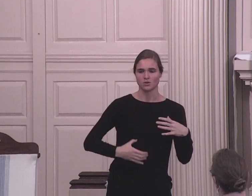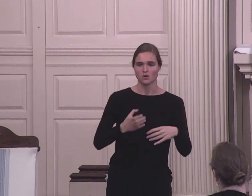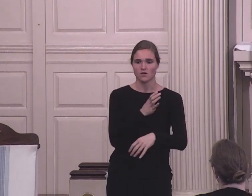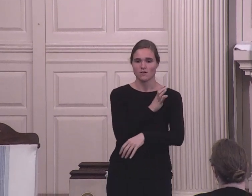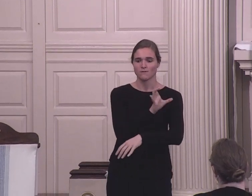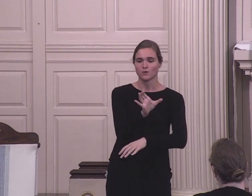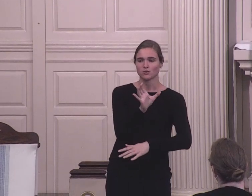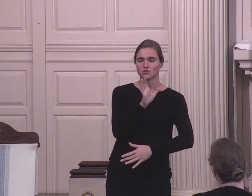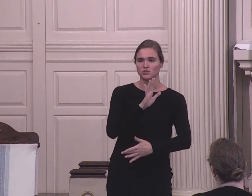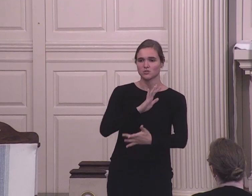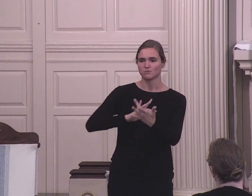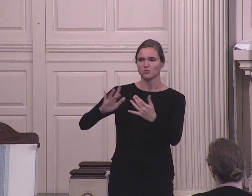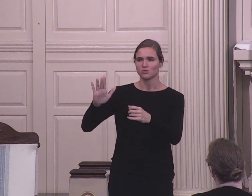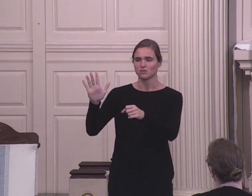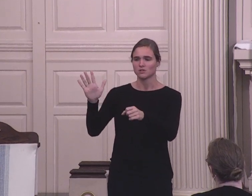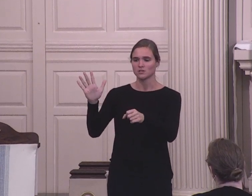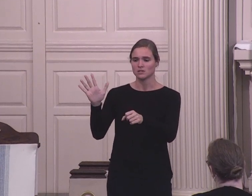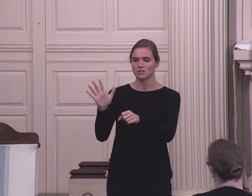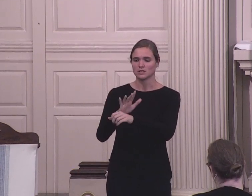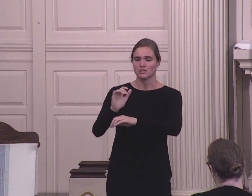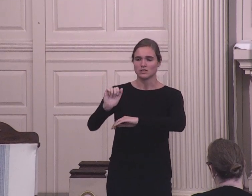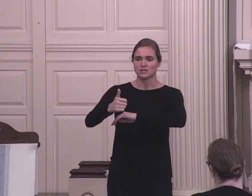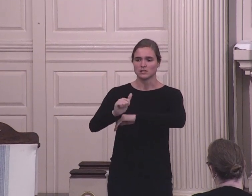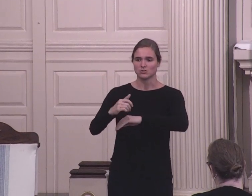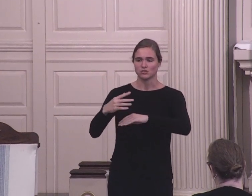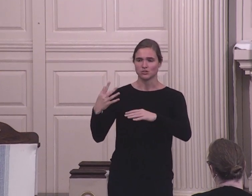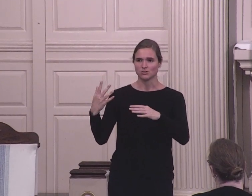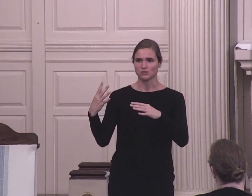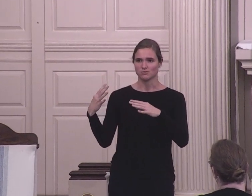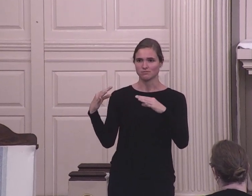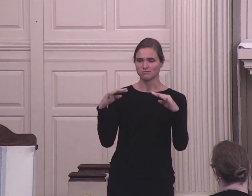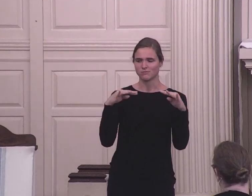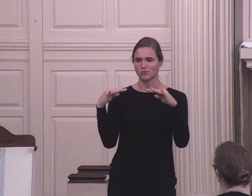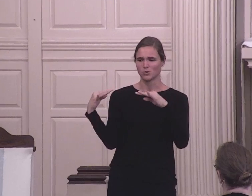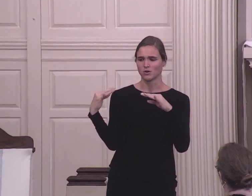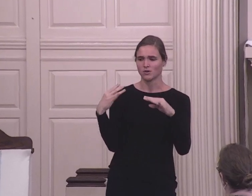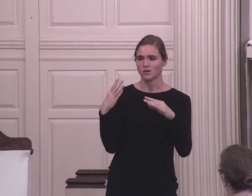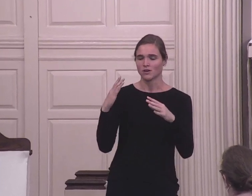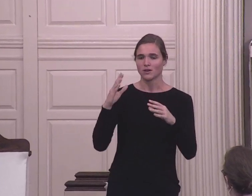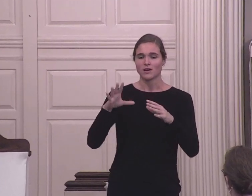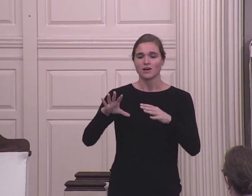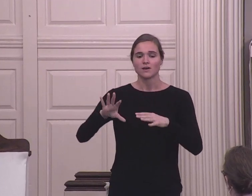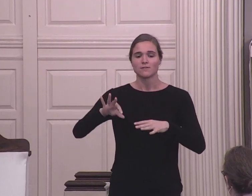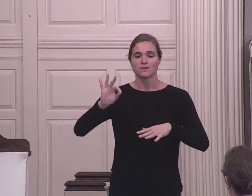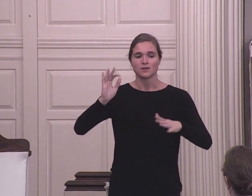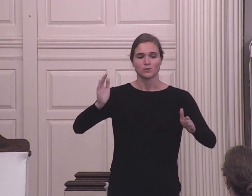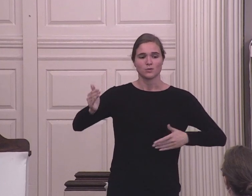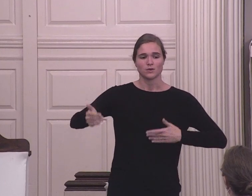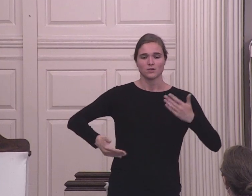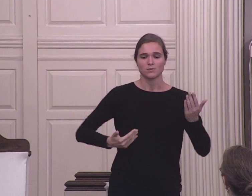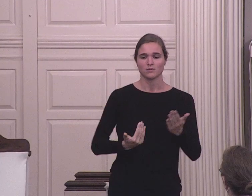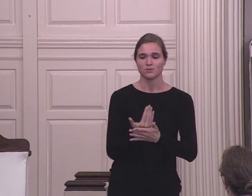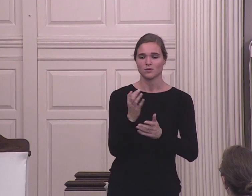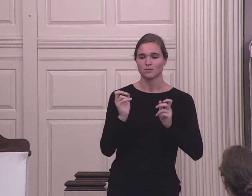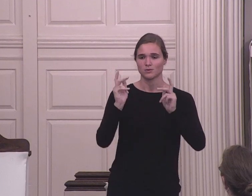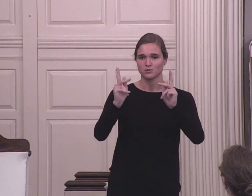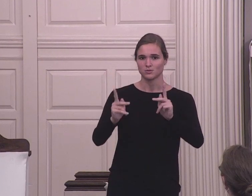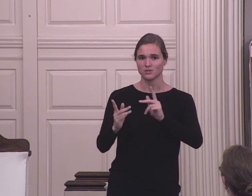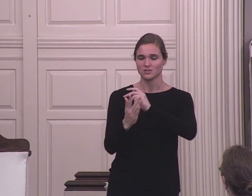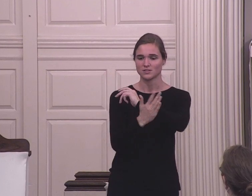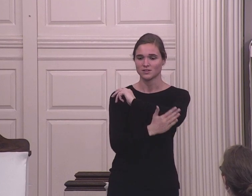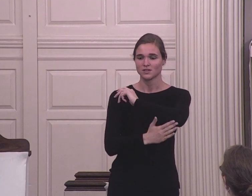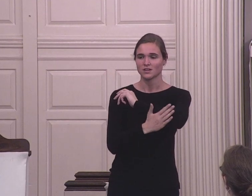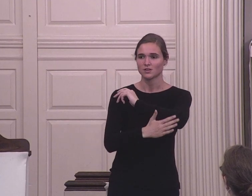undertake journeys full of danger and violence, find welcome and new opportunities in the countries